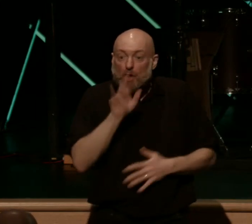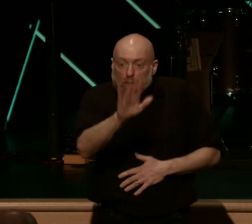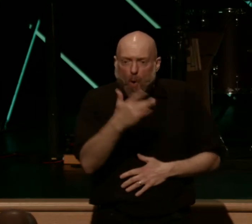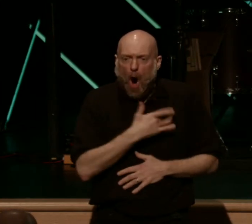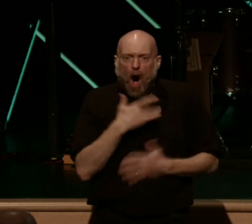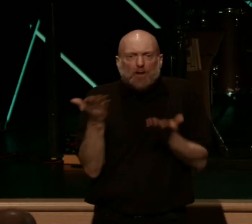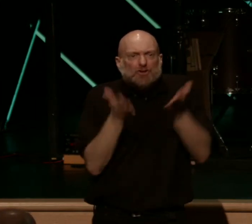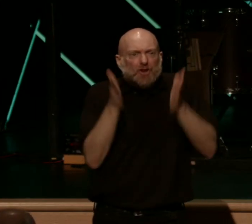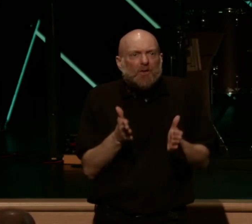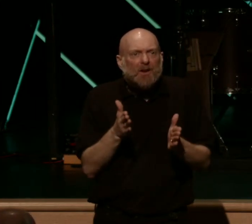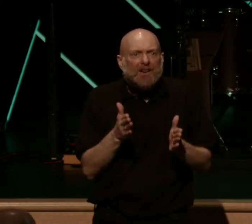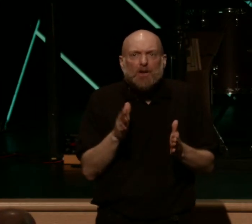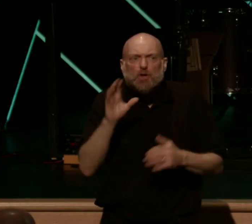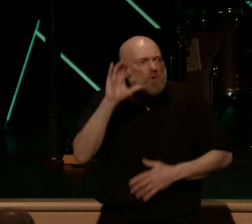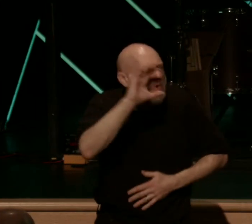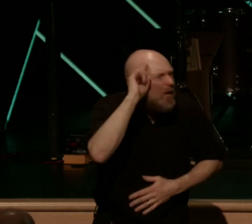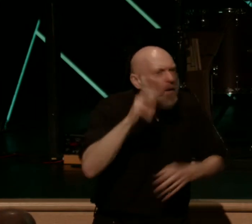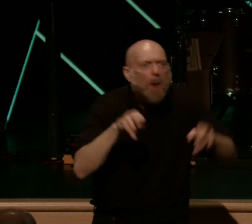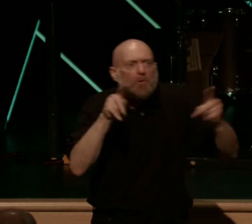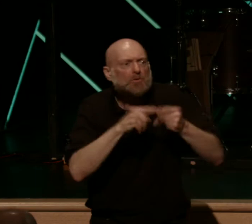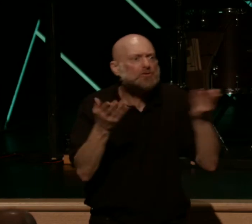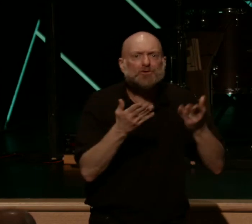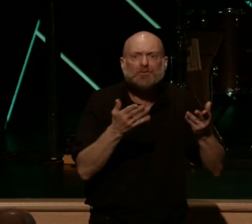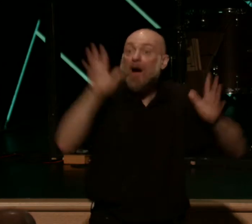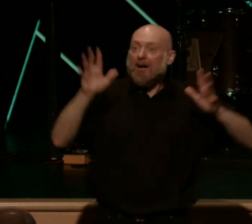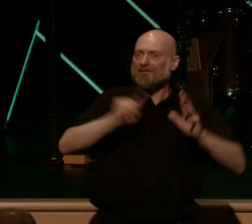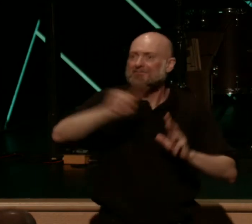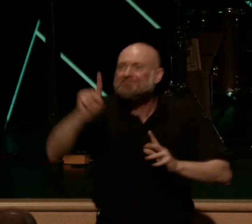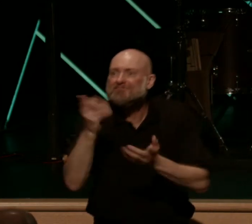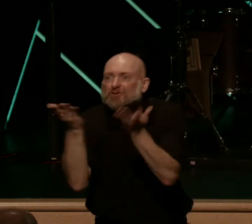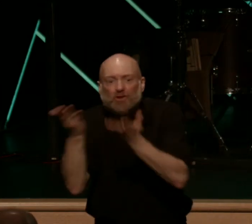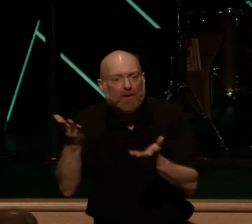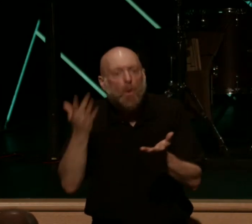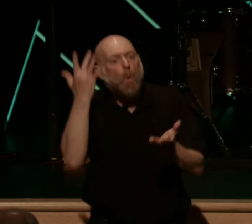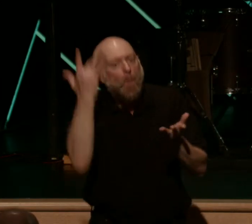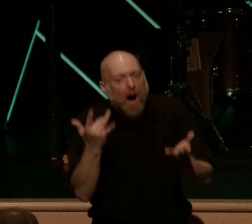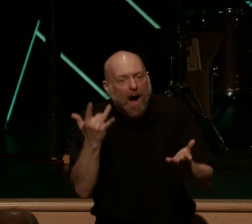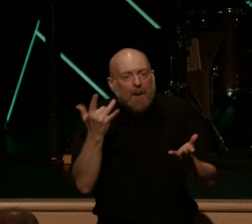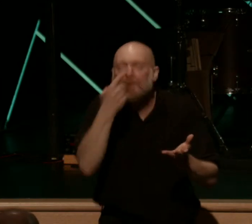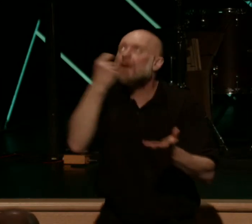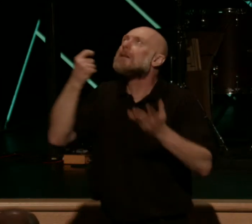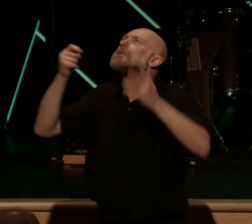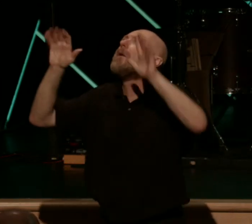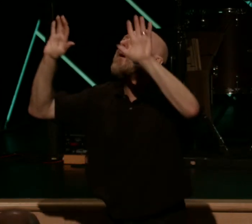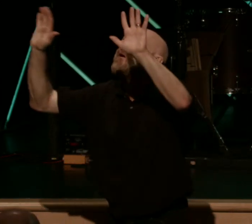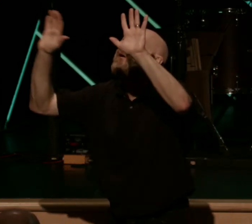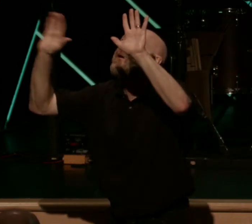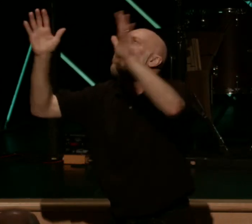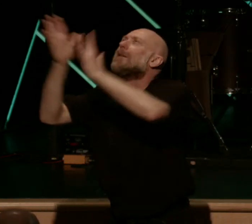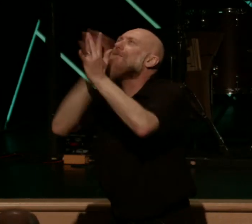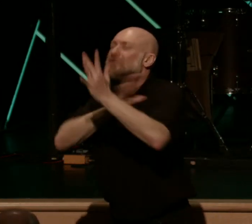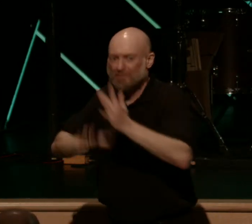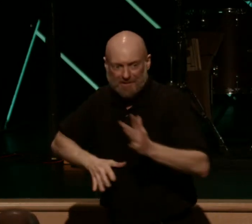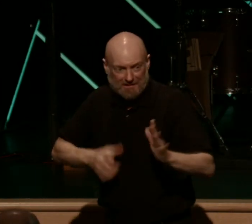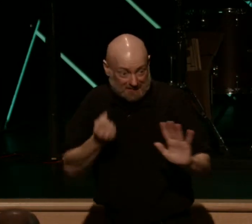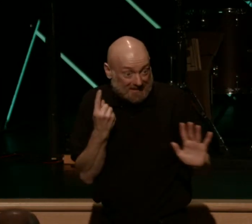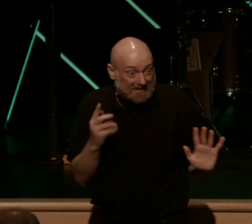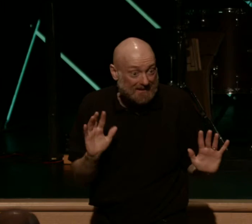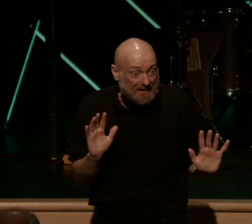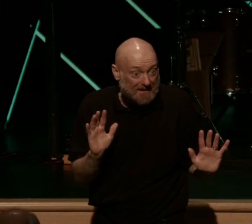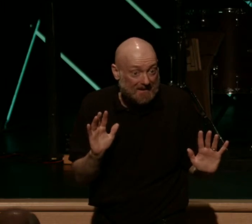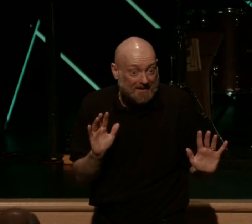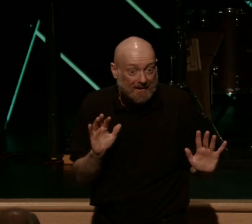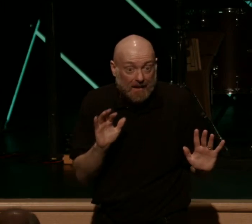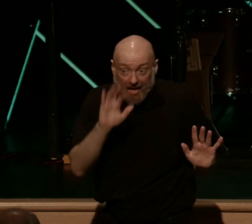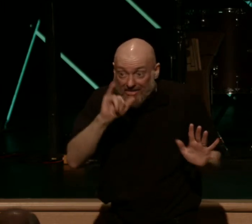heart, who is looking for opportunities to serve others. And here's the reason, because they are in awe of Jesus Christ. Does